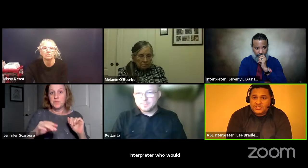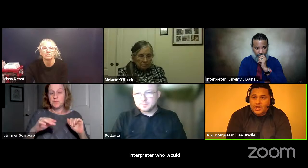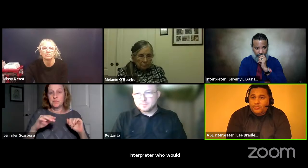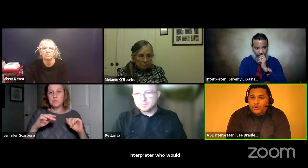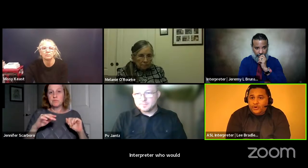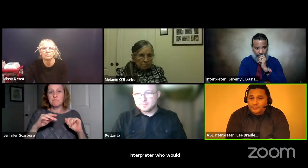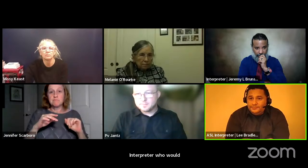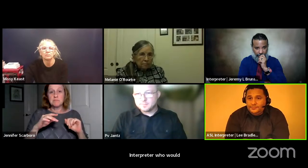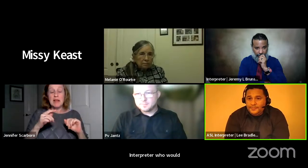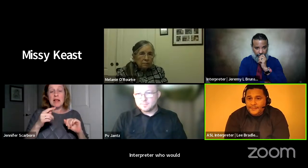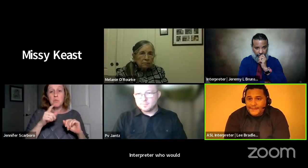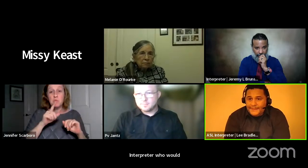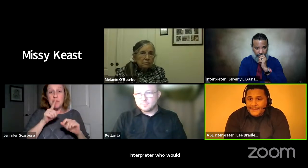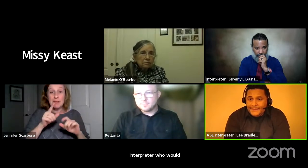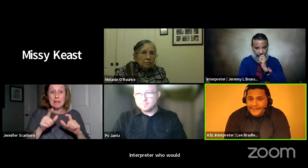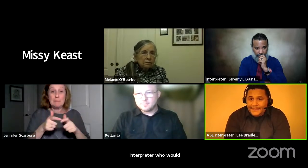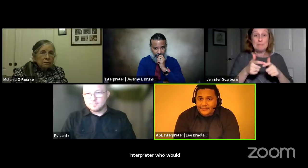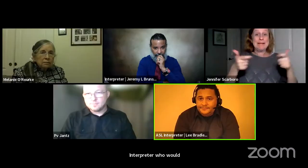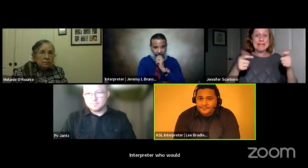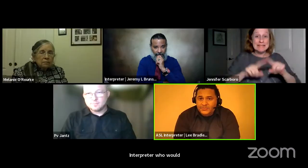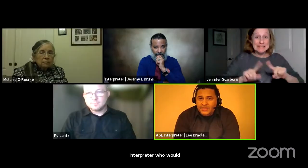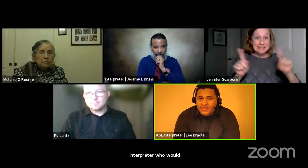Commissioner Scarborough.